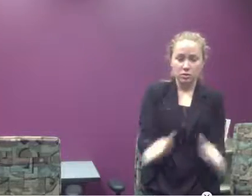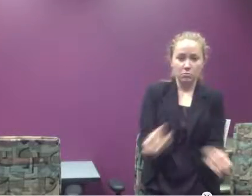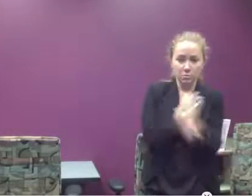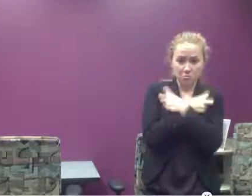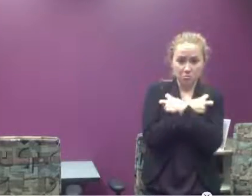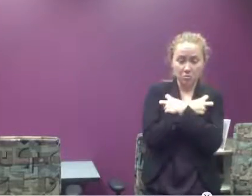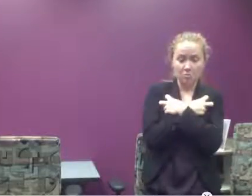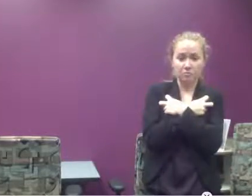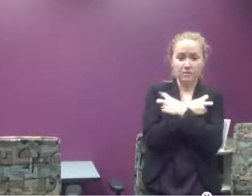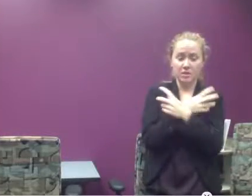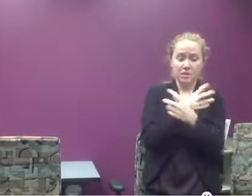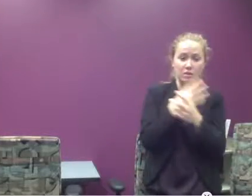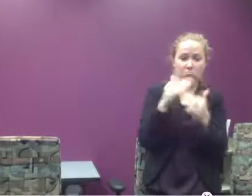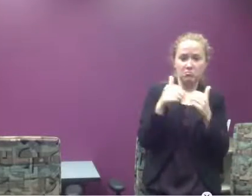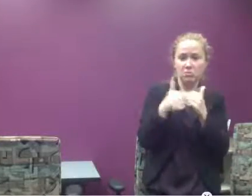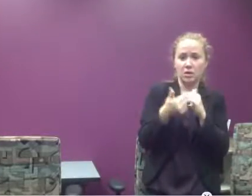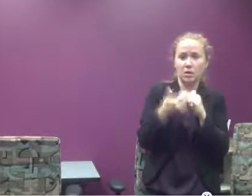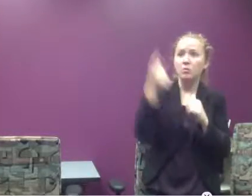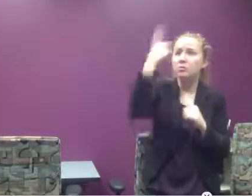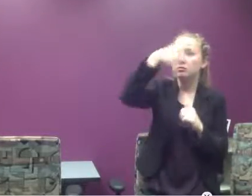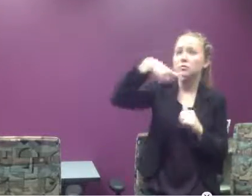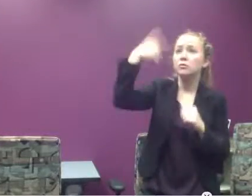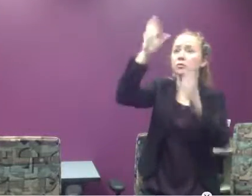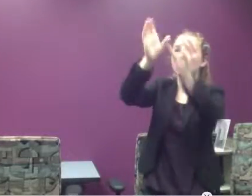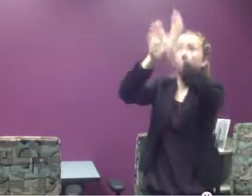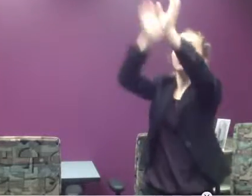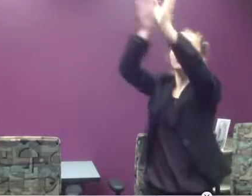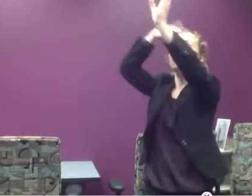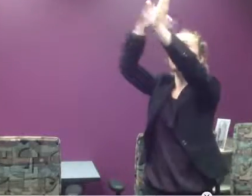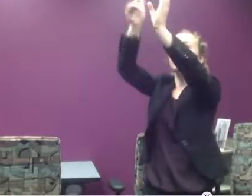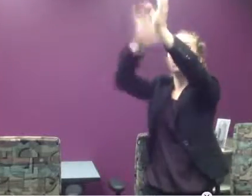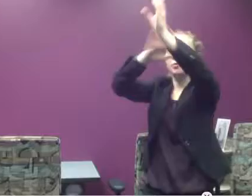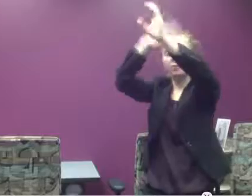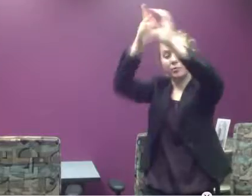She enjoyed their shape and how they looked in the sky.